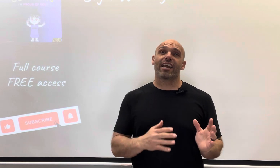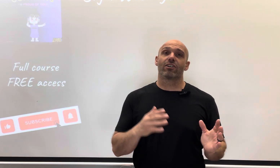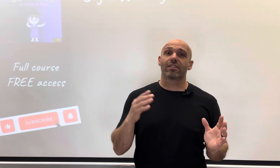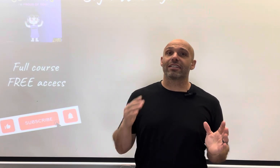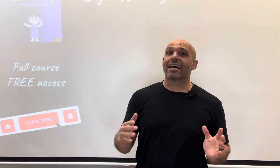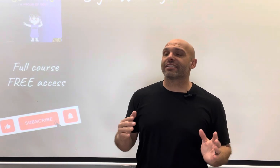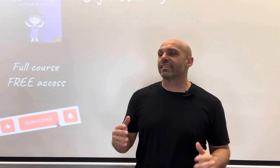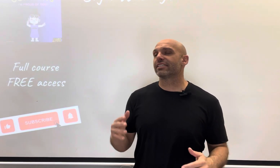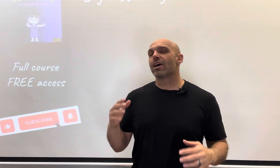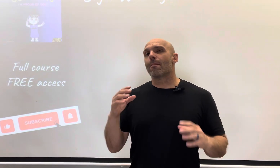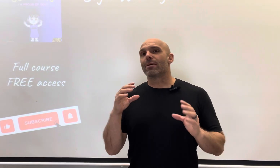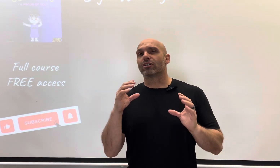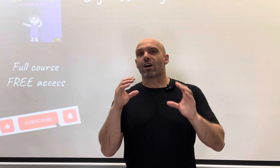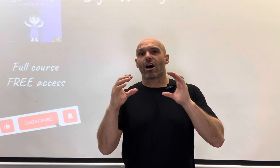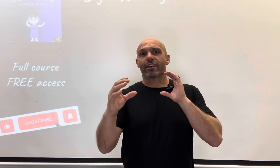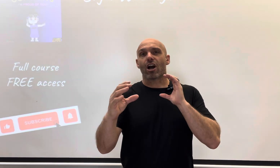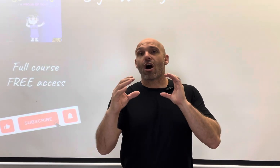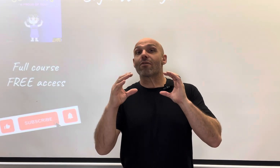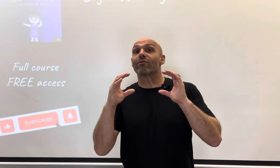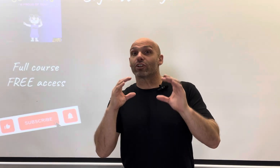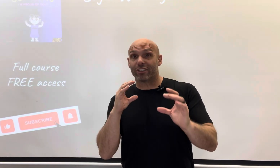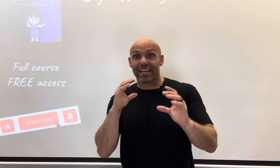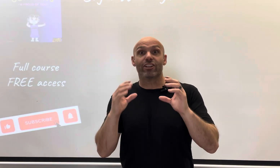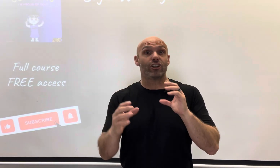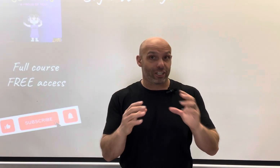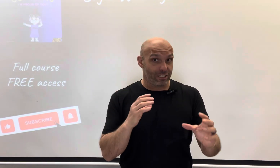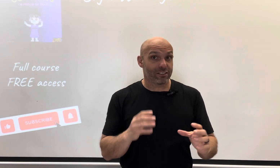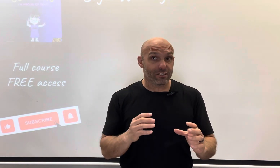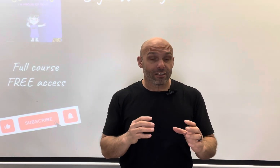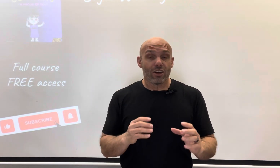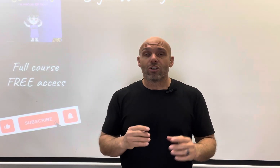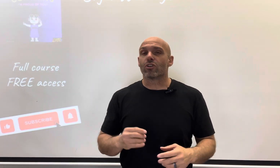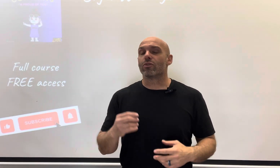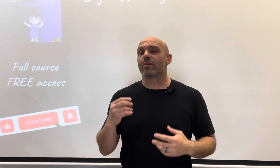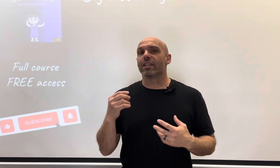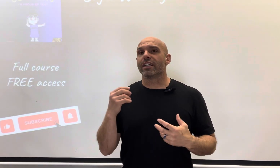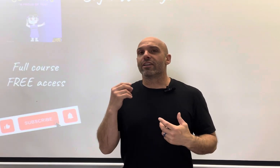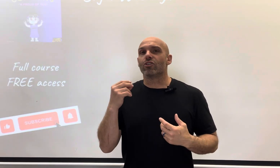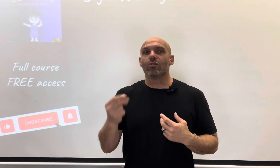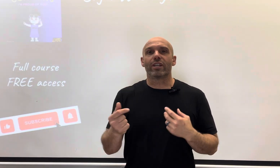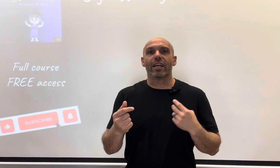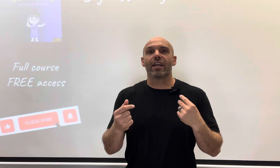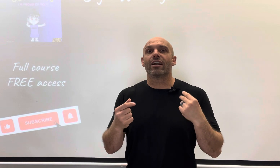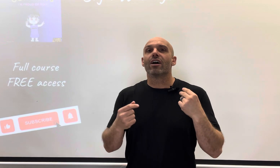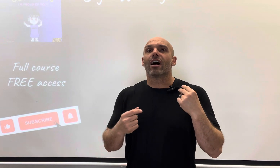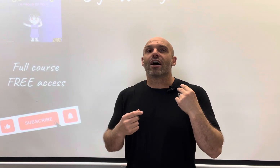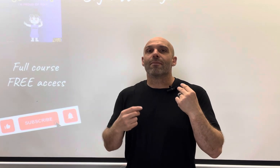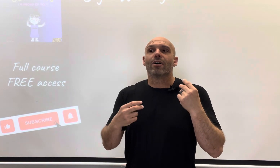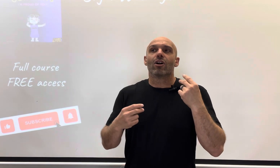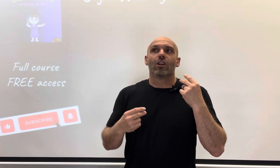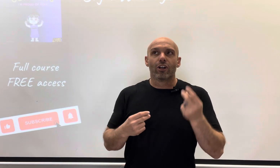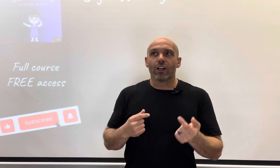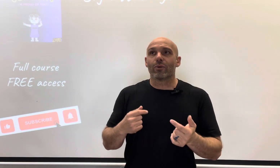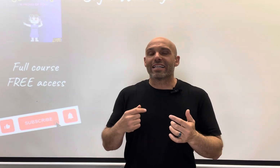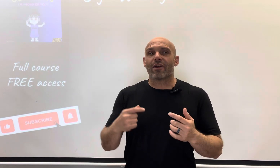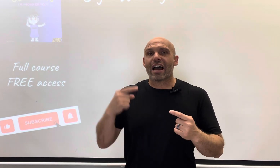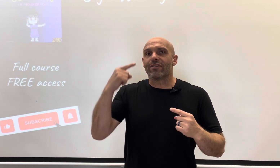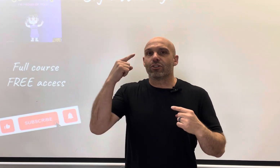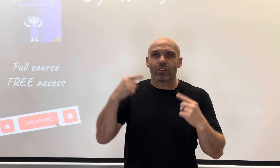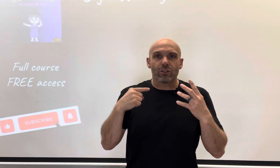scales lessons built on conversations. So really you can learn without having to do this